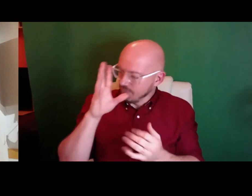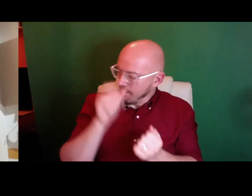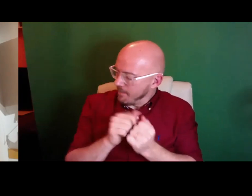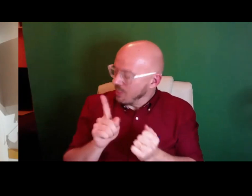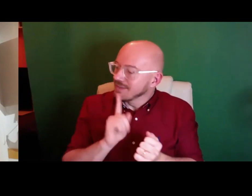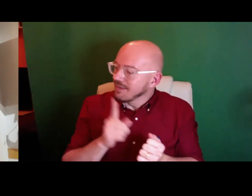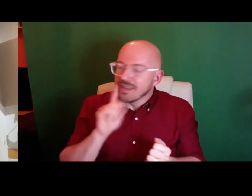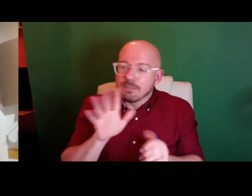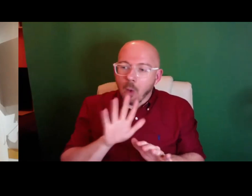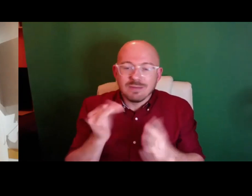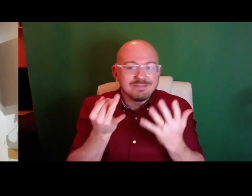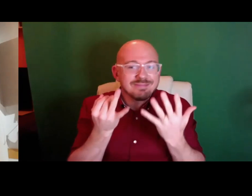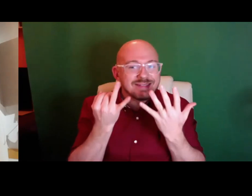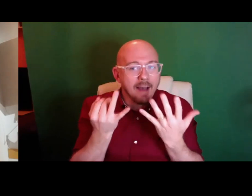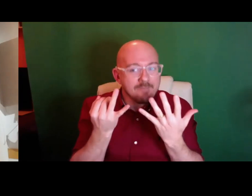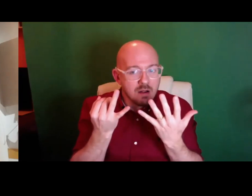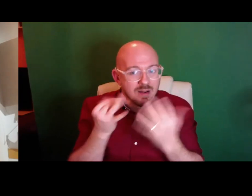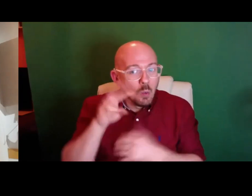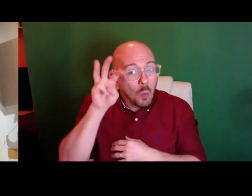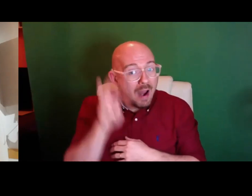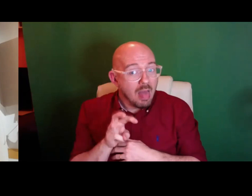18 members who are from Wales.